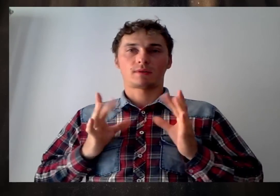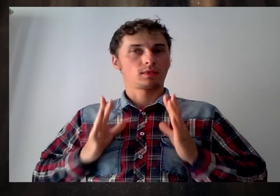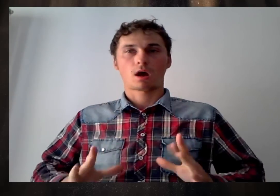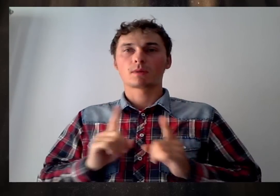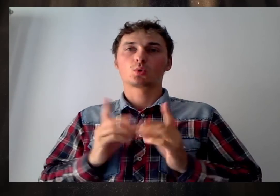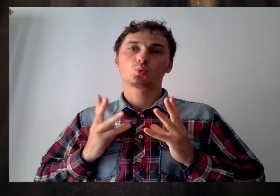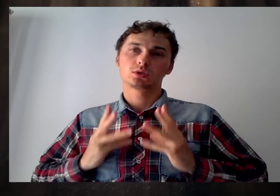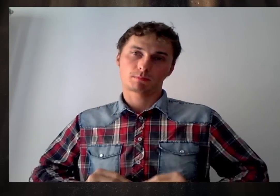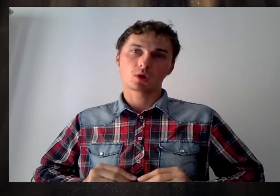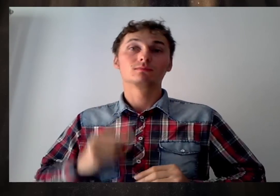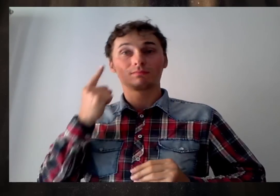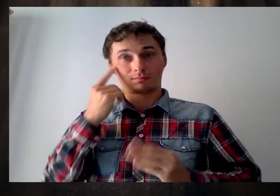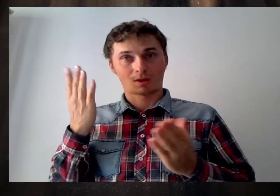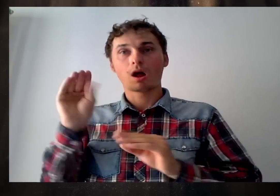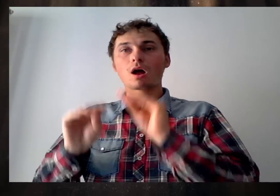so